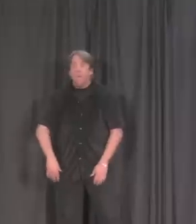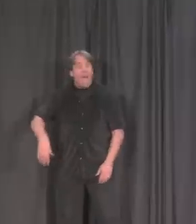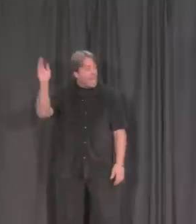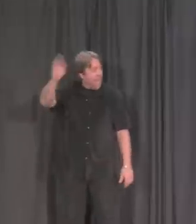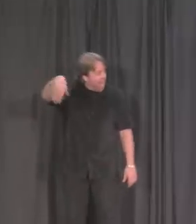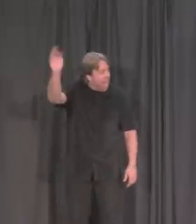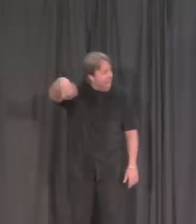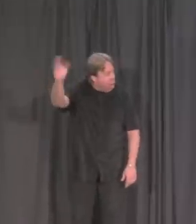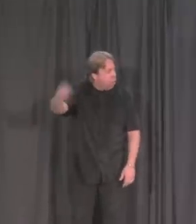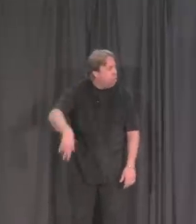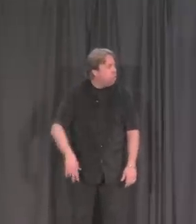Hello!